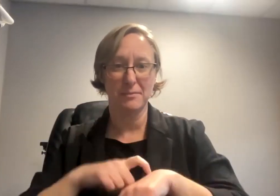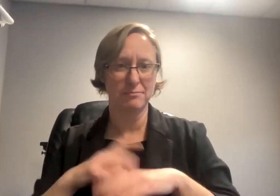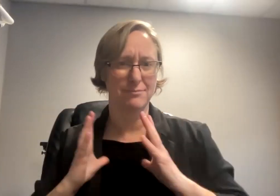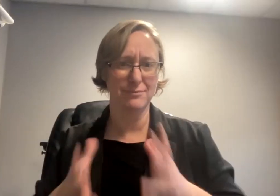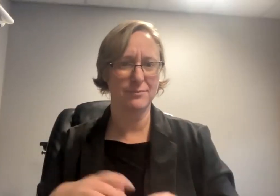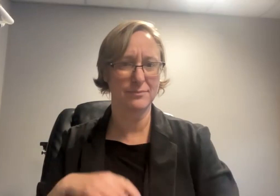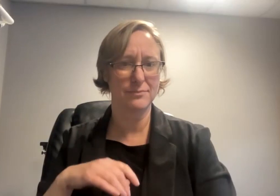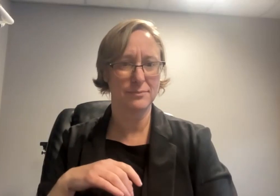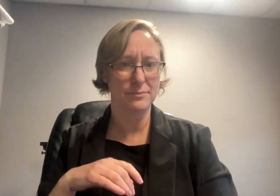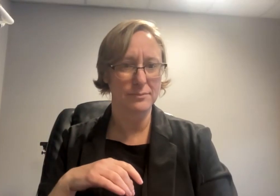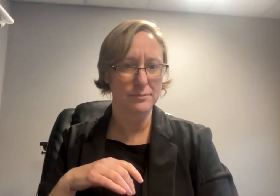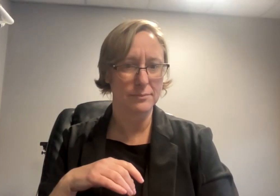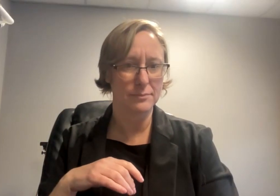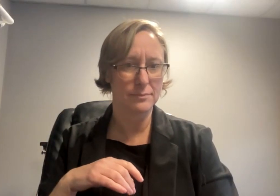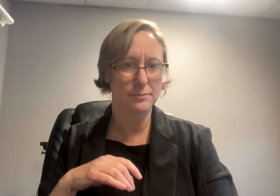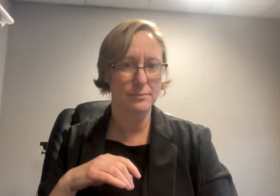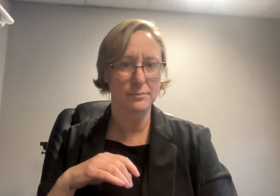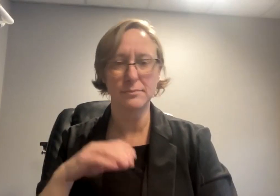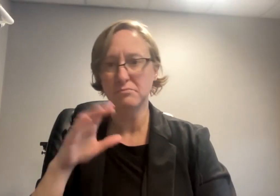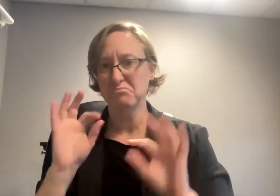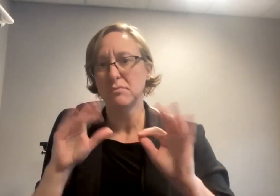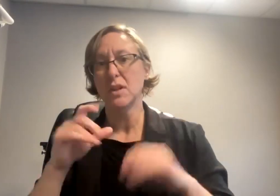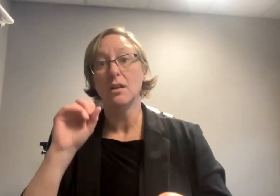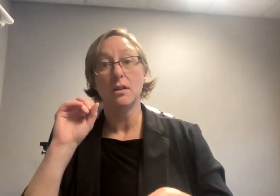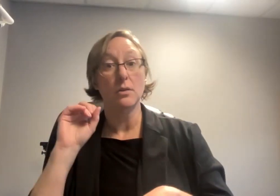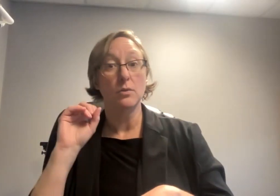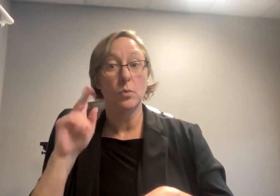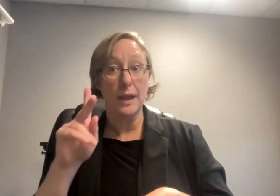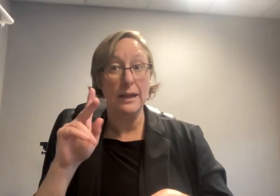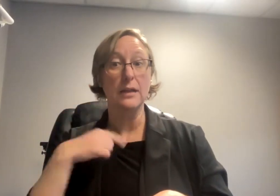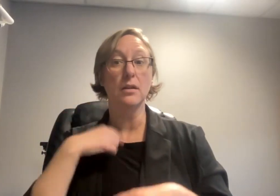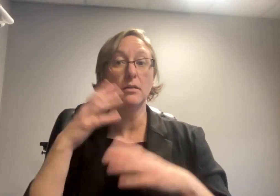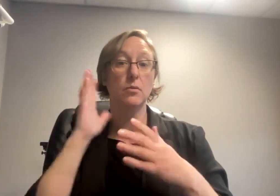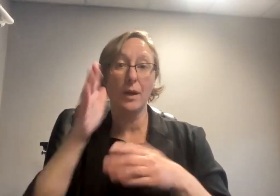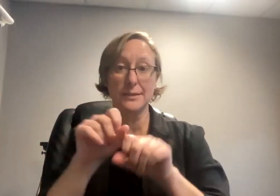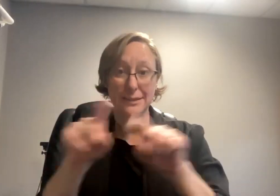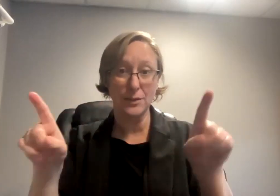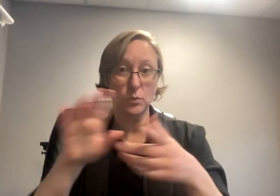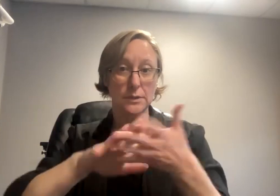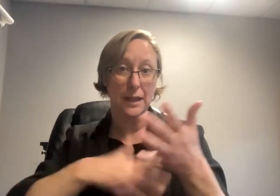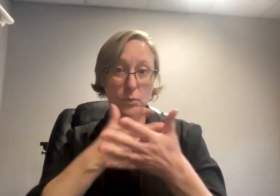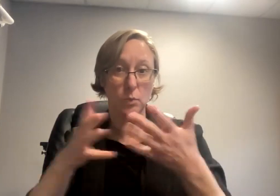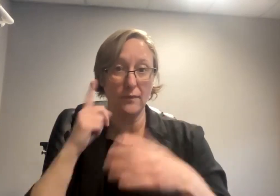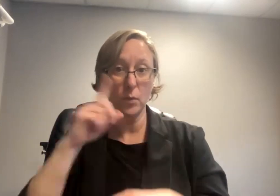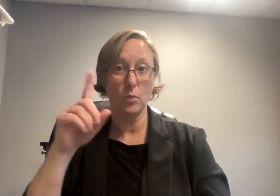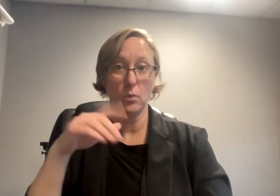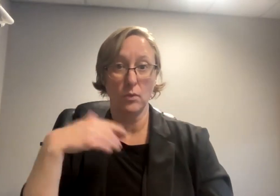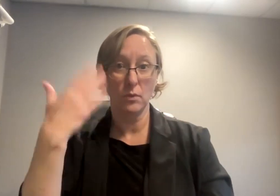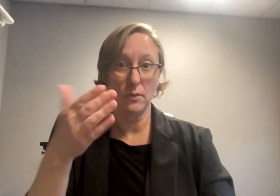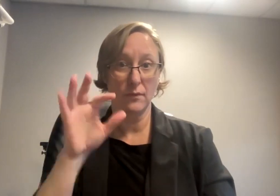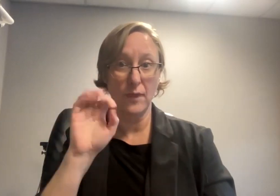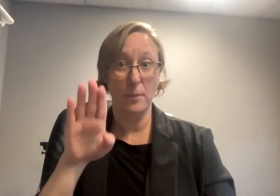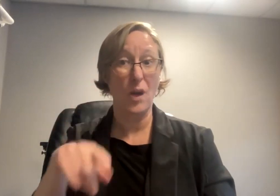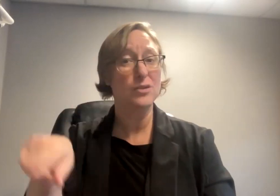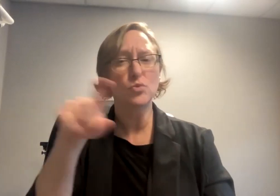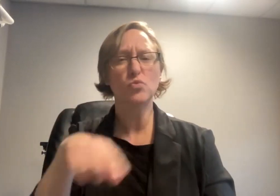can take the rest of the night, get some family time in. So I think we're good. So, okay, I will send you